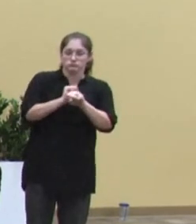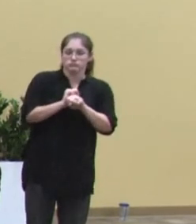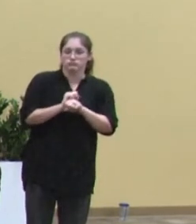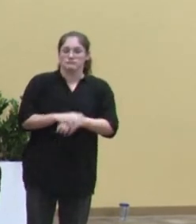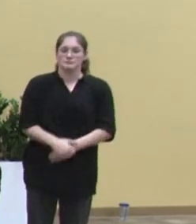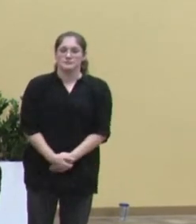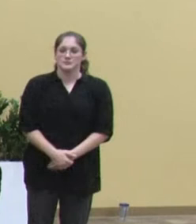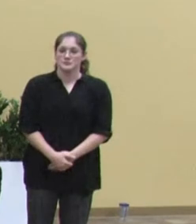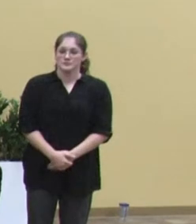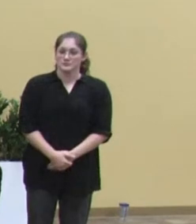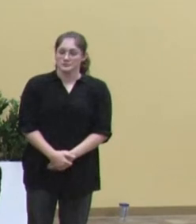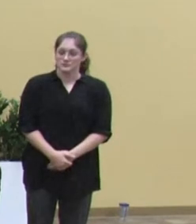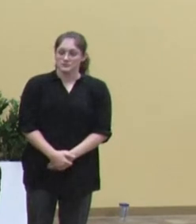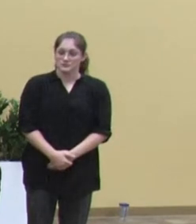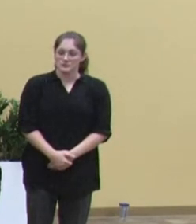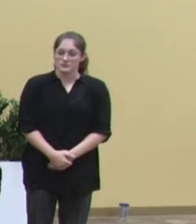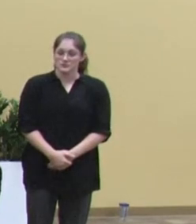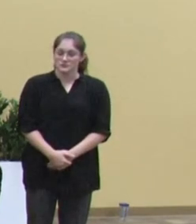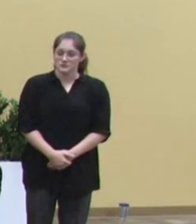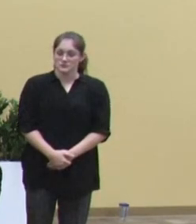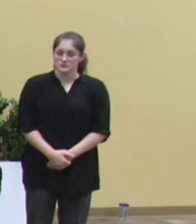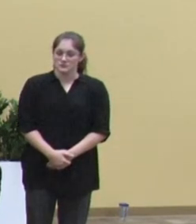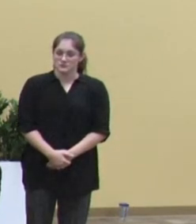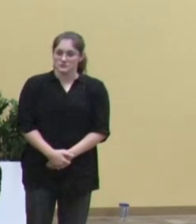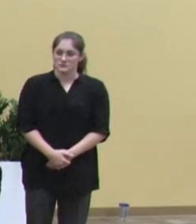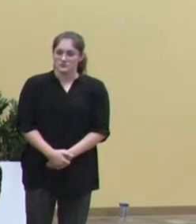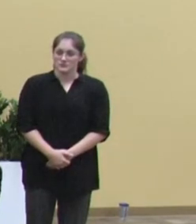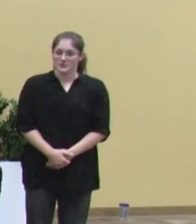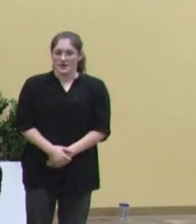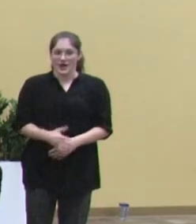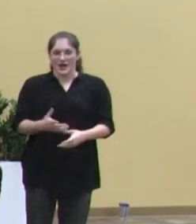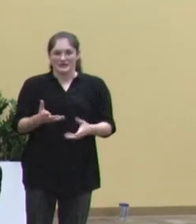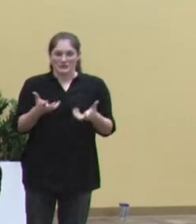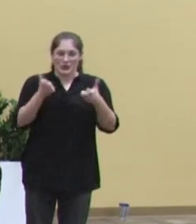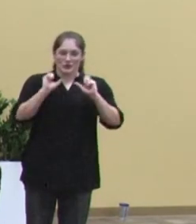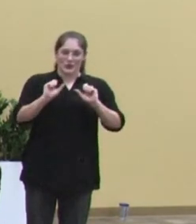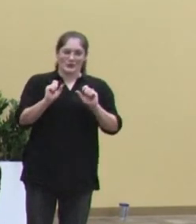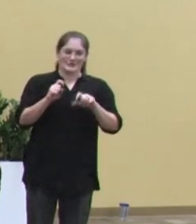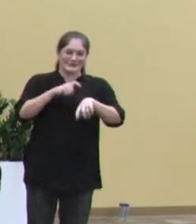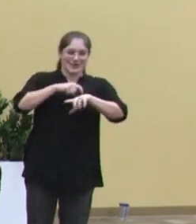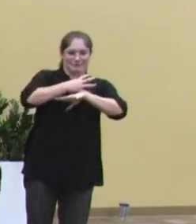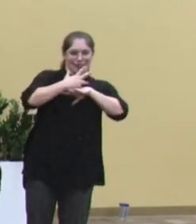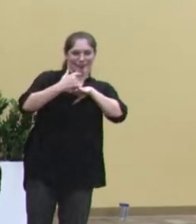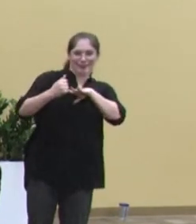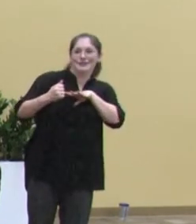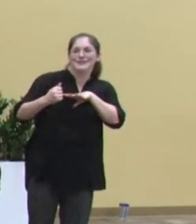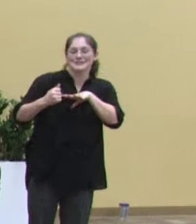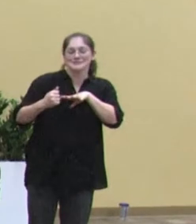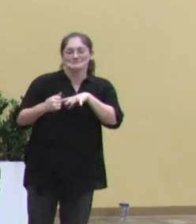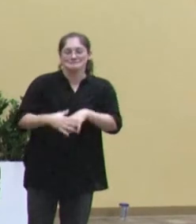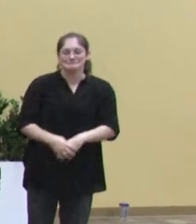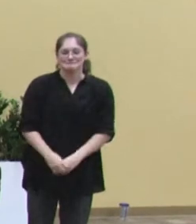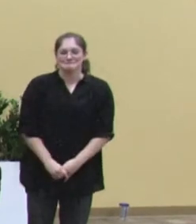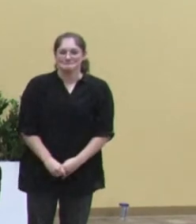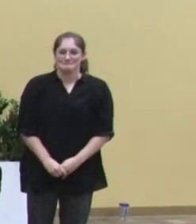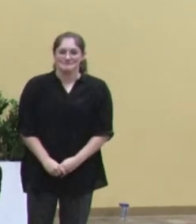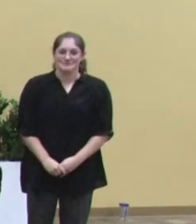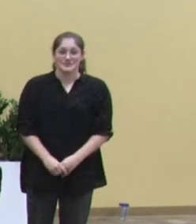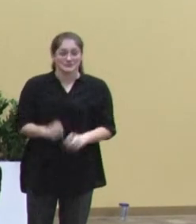so, all of that, and I don't want to hog all the time, Chris, but